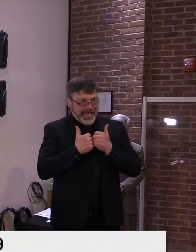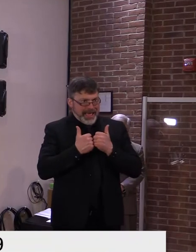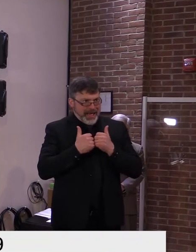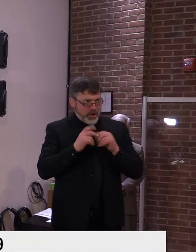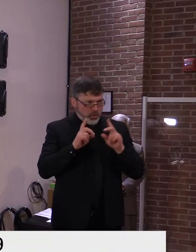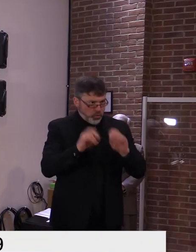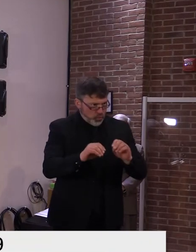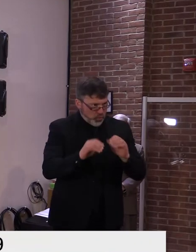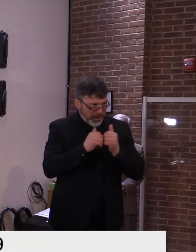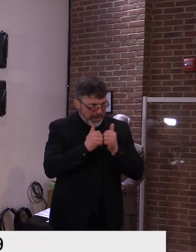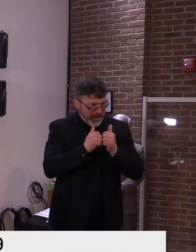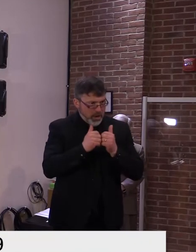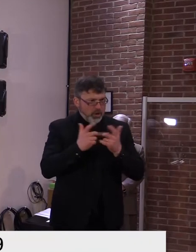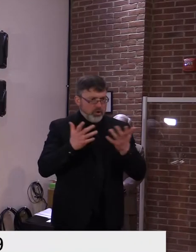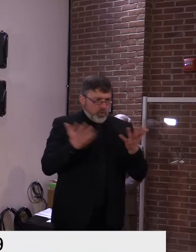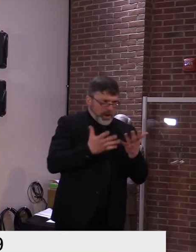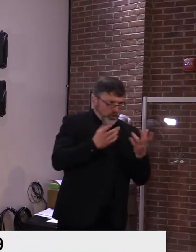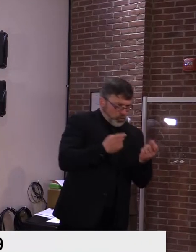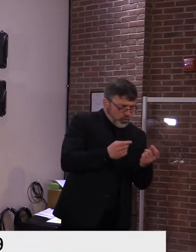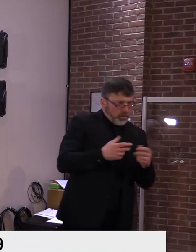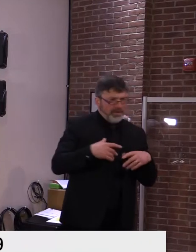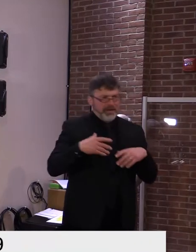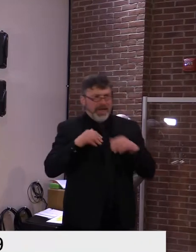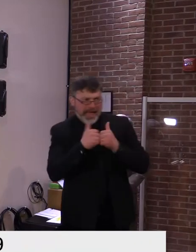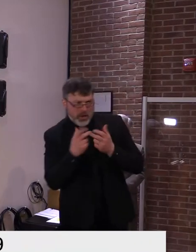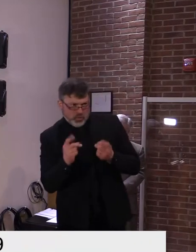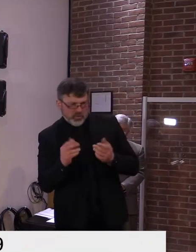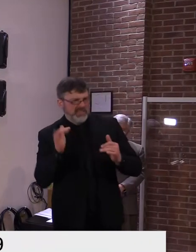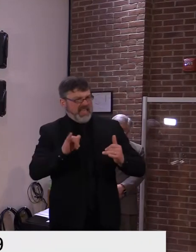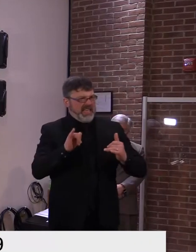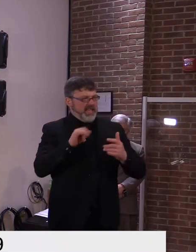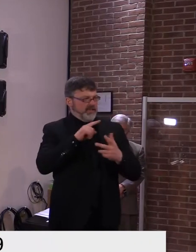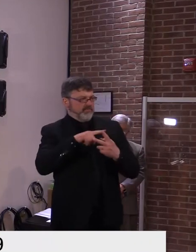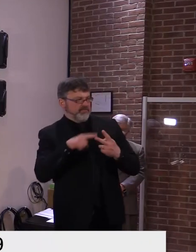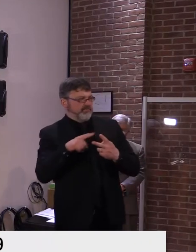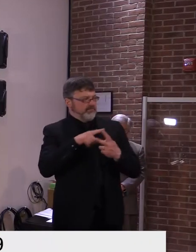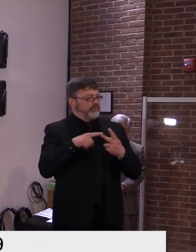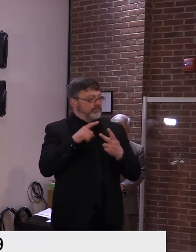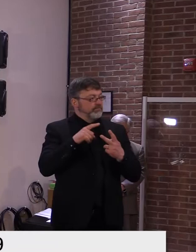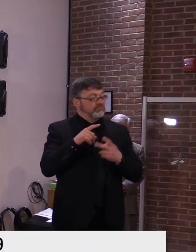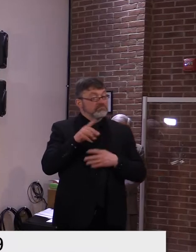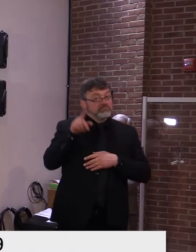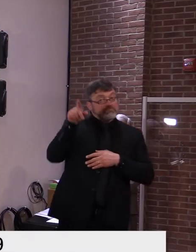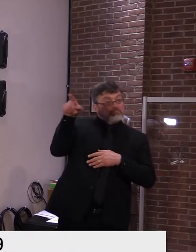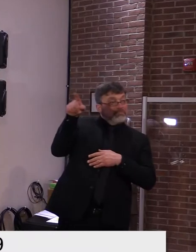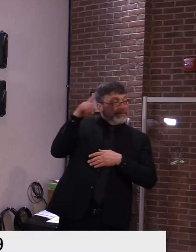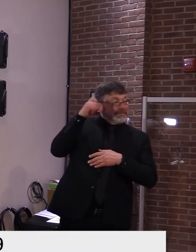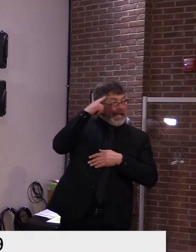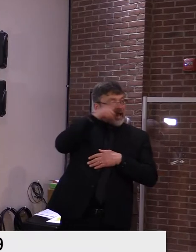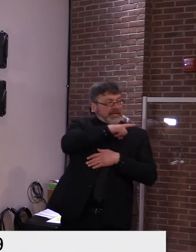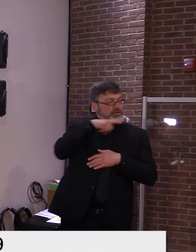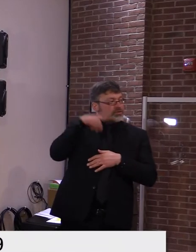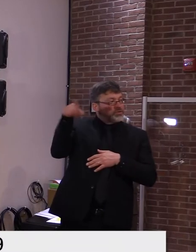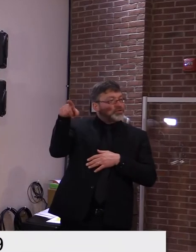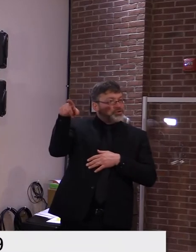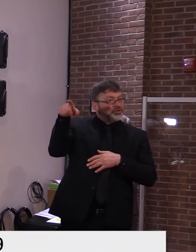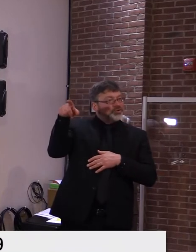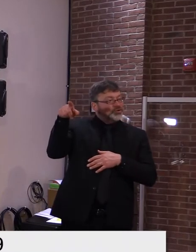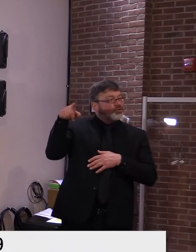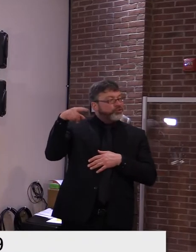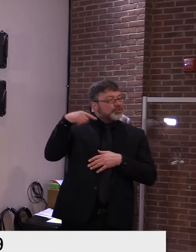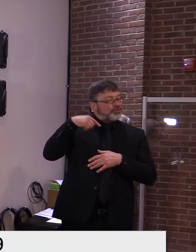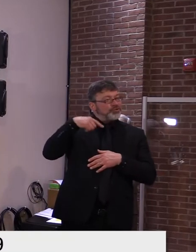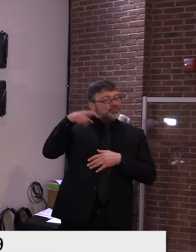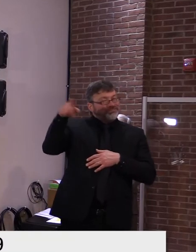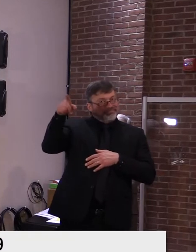going to have to be something passed by the House over to the Senate, and then we'll be all working